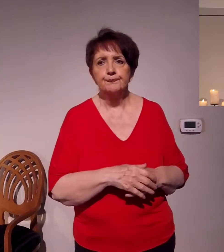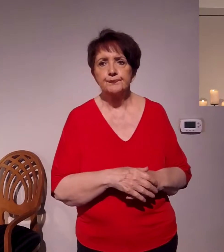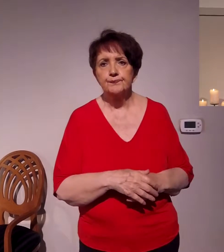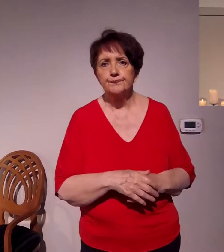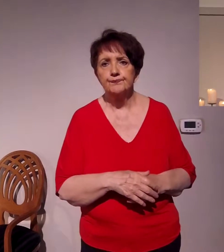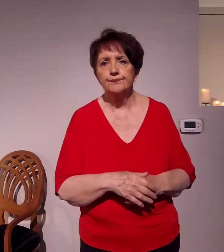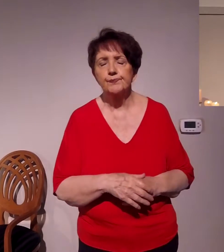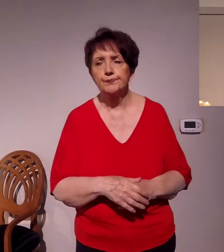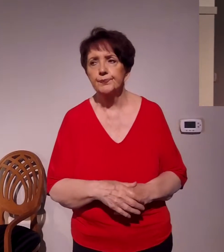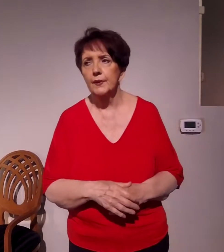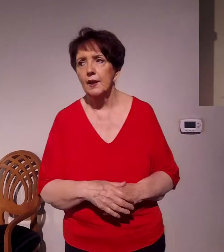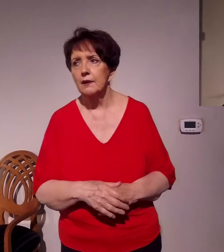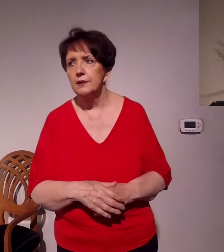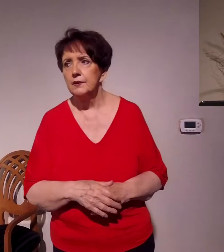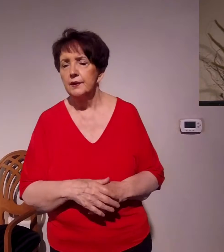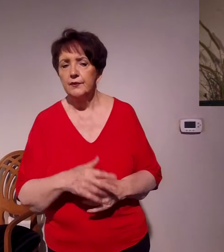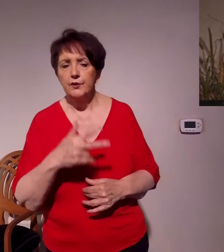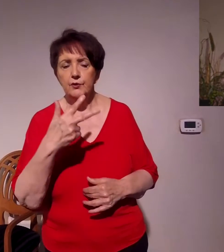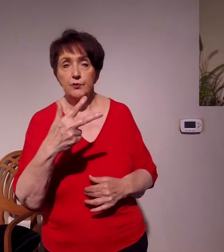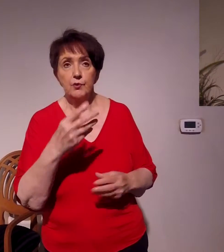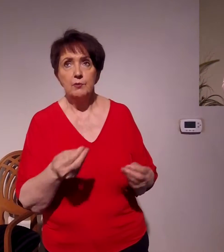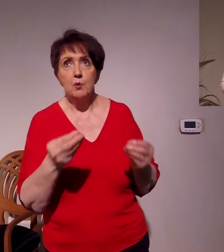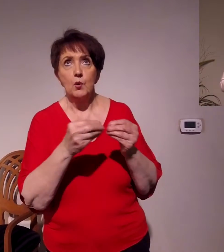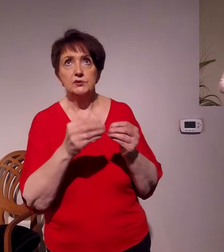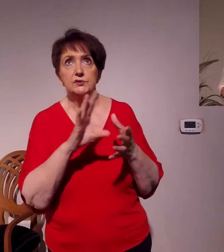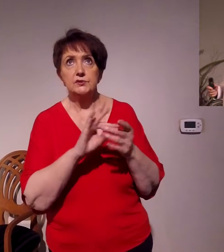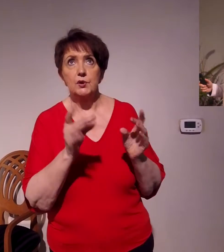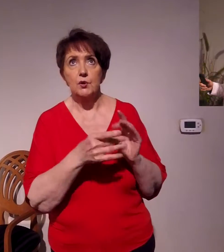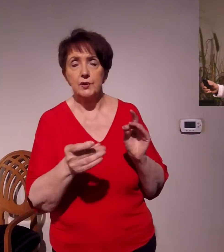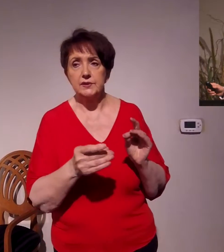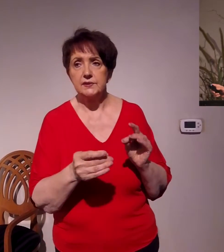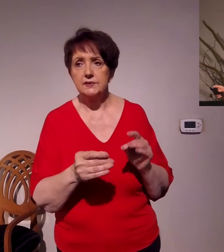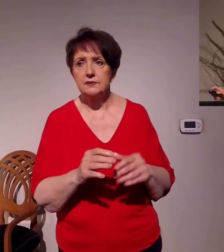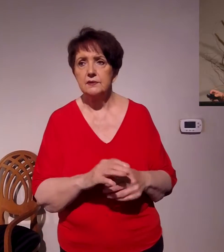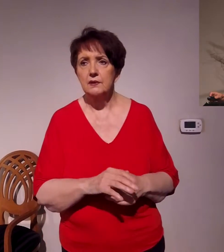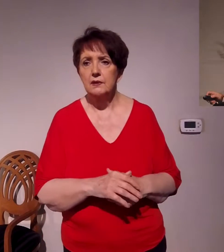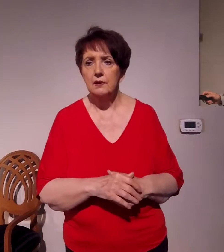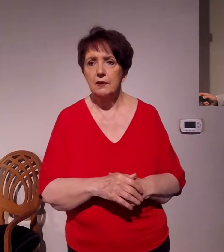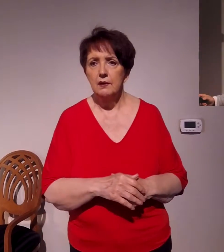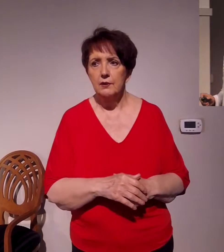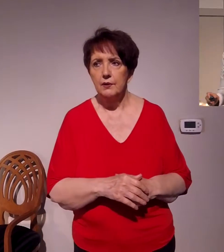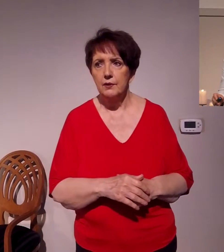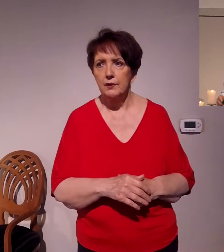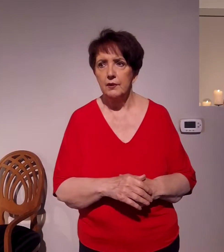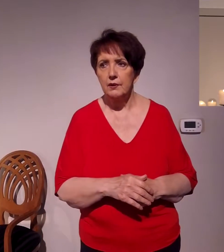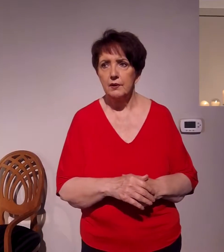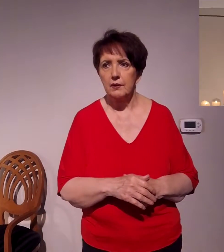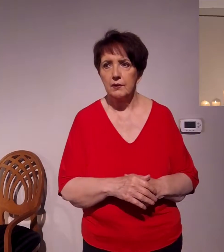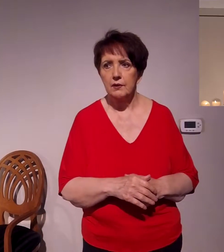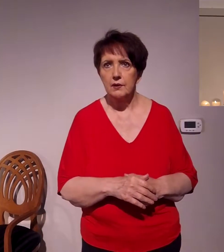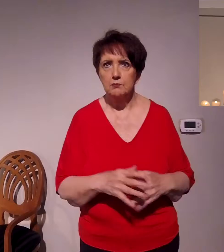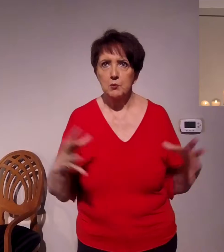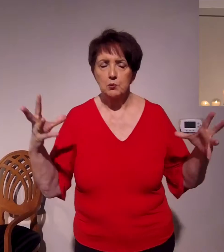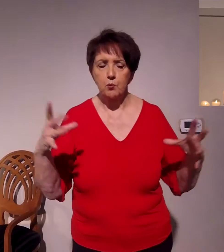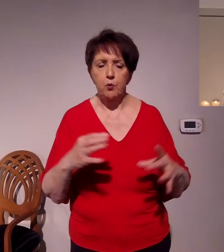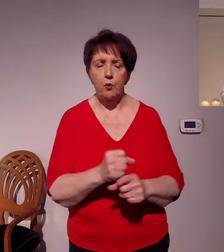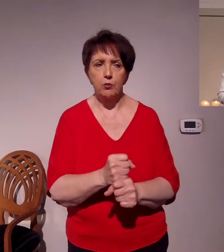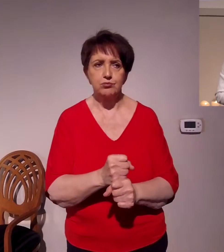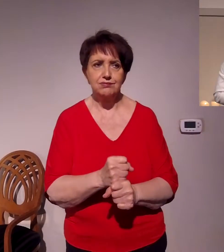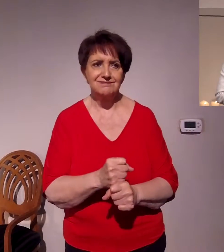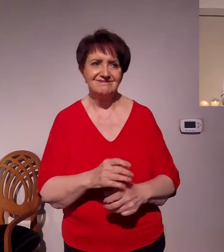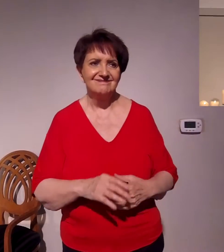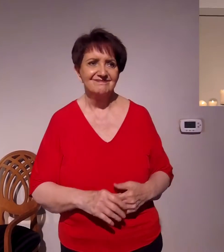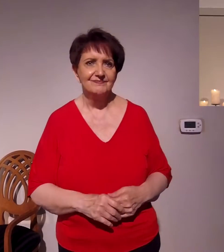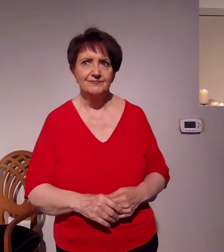Now, there are 3 more parables that I'm going to sort of glom together.